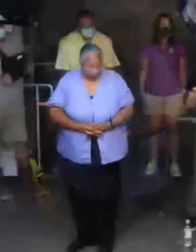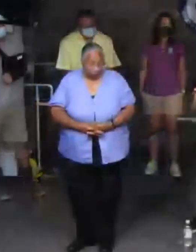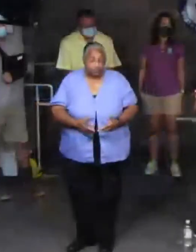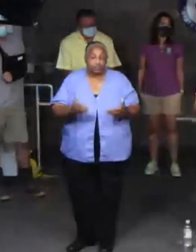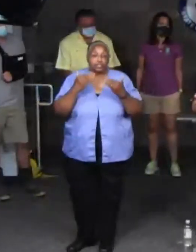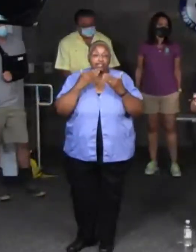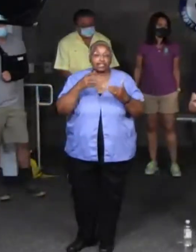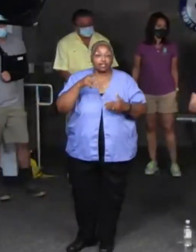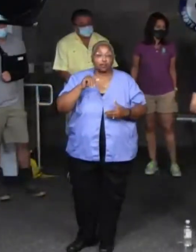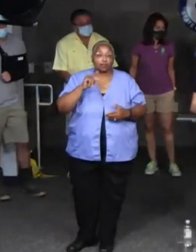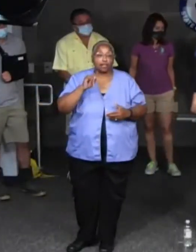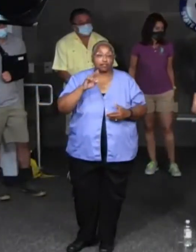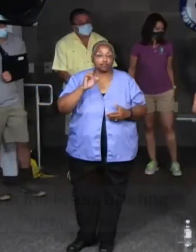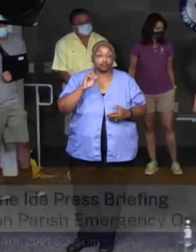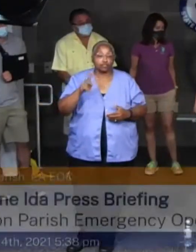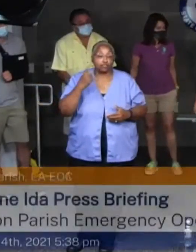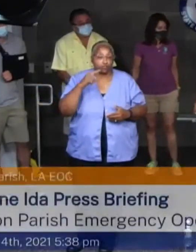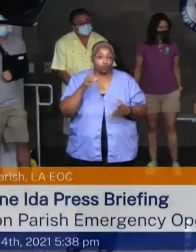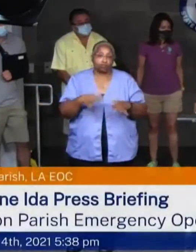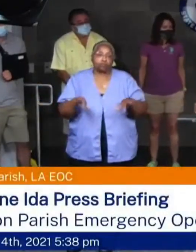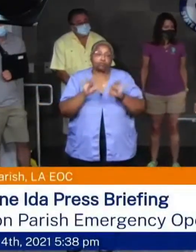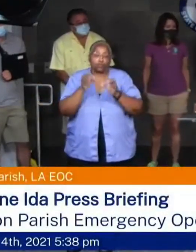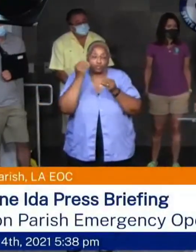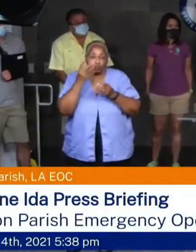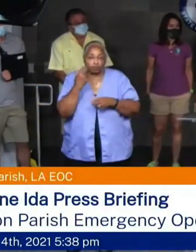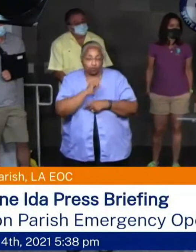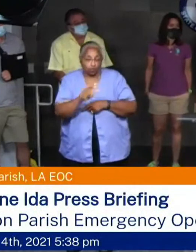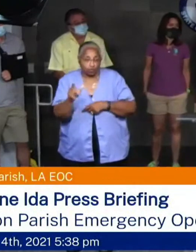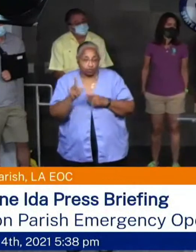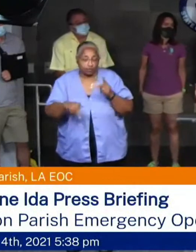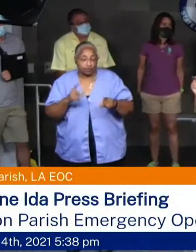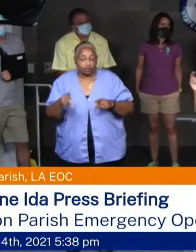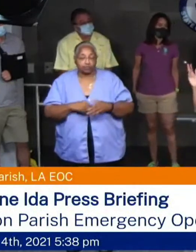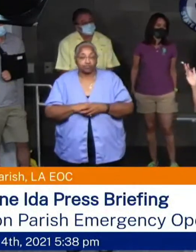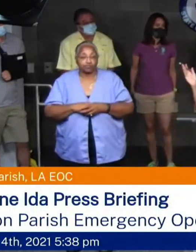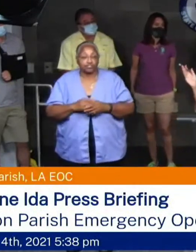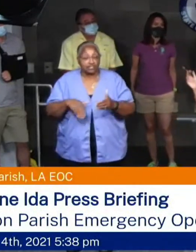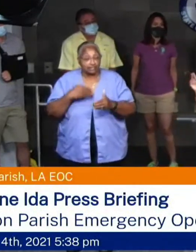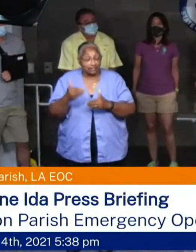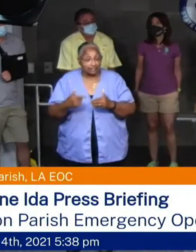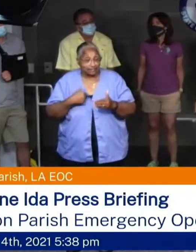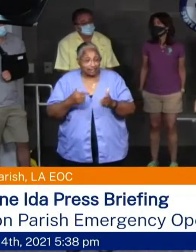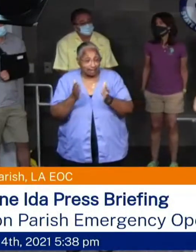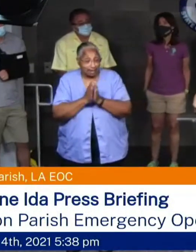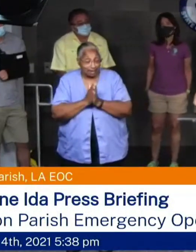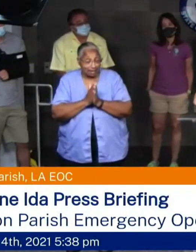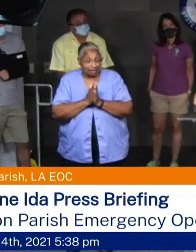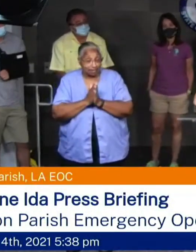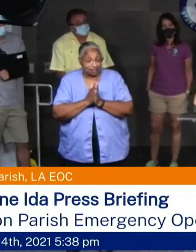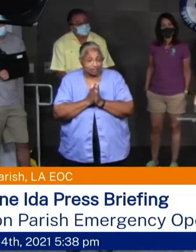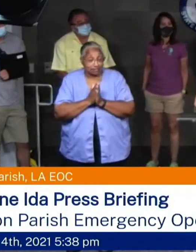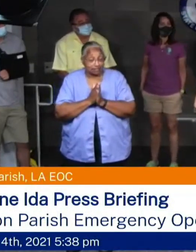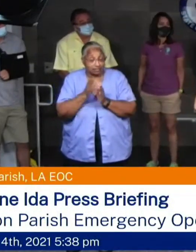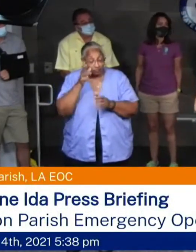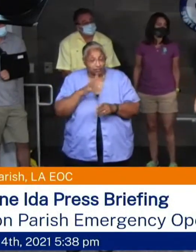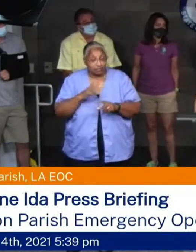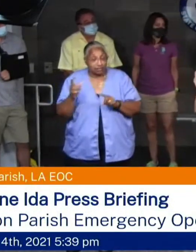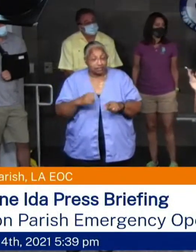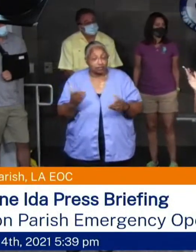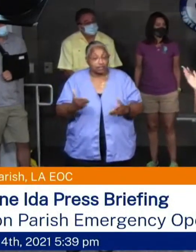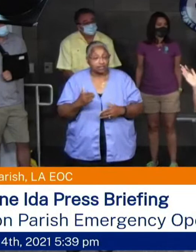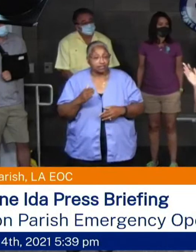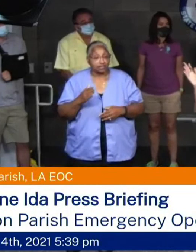Thank you, Patrick, for that very valuable information for everybody. Next, I asked him to come in here. He actually, Mayor Tim